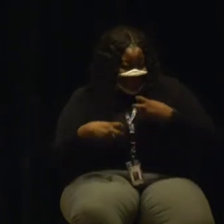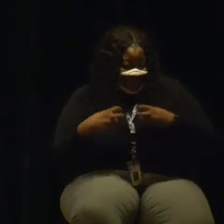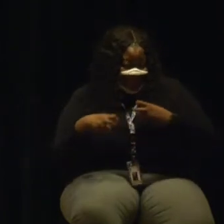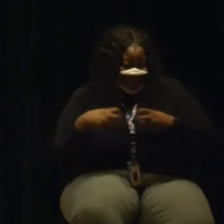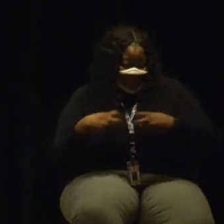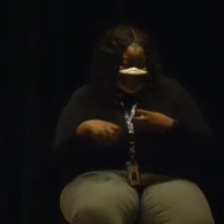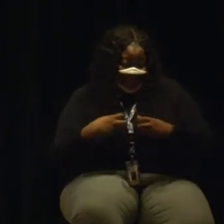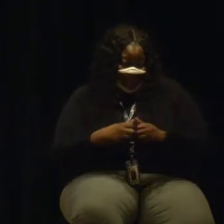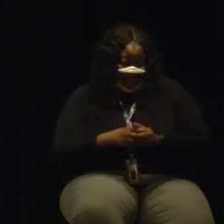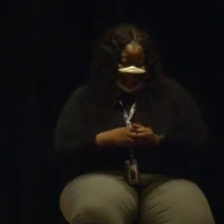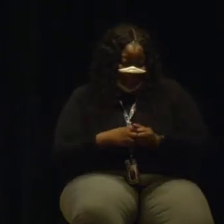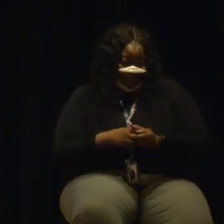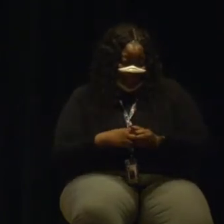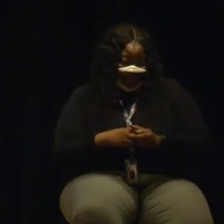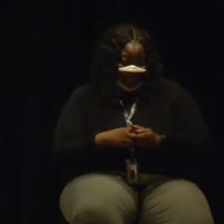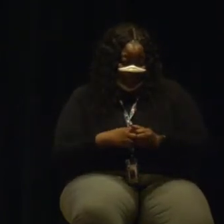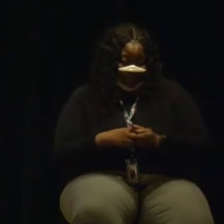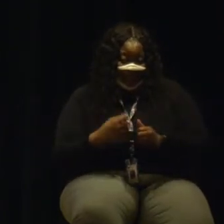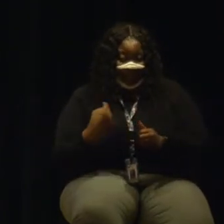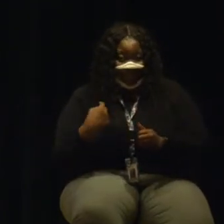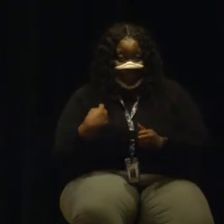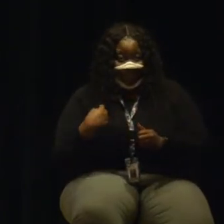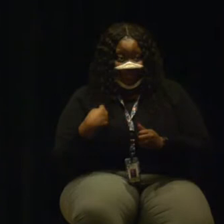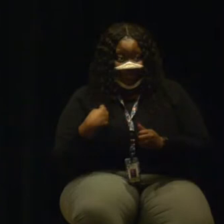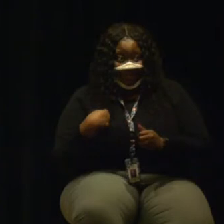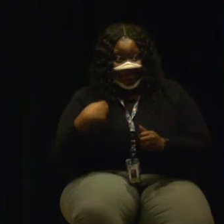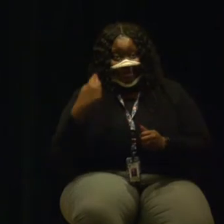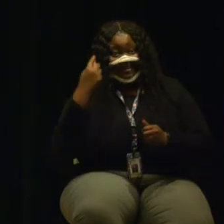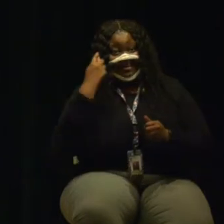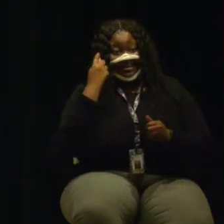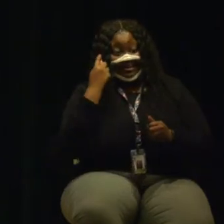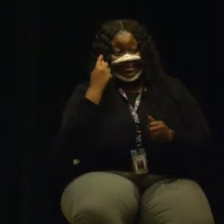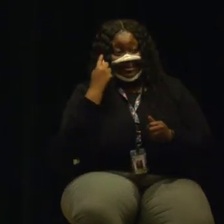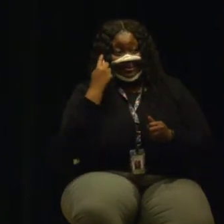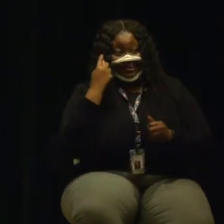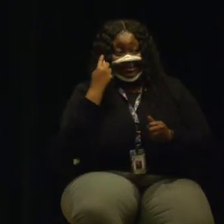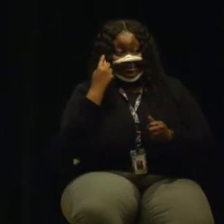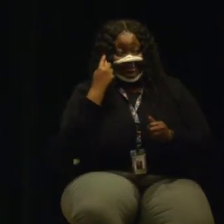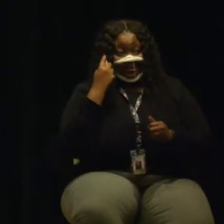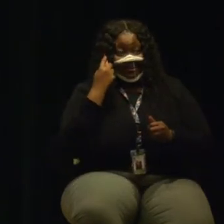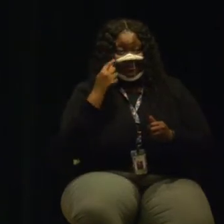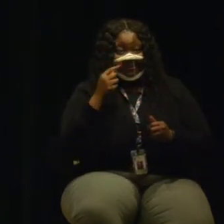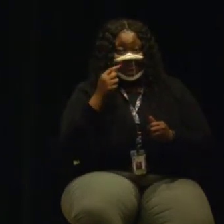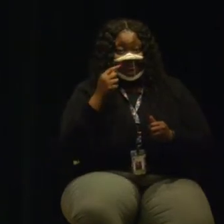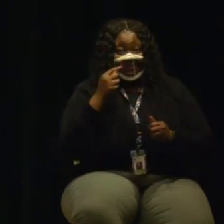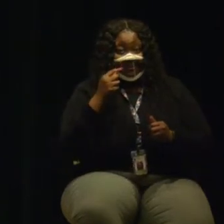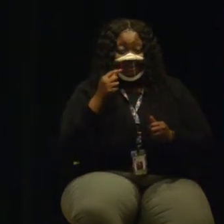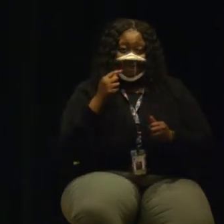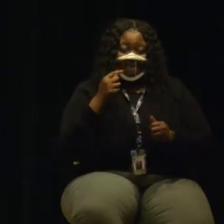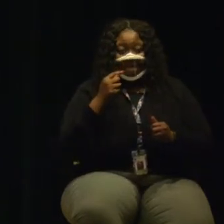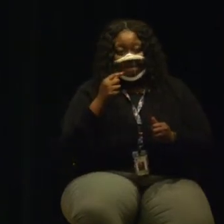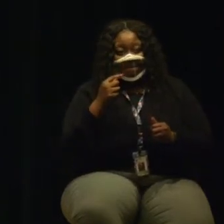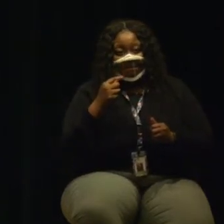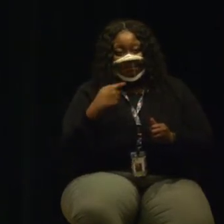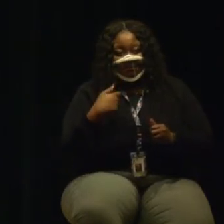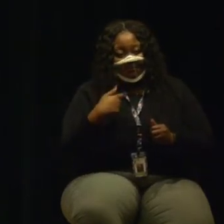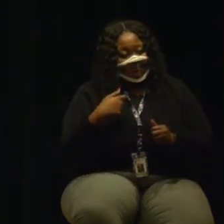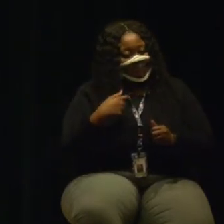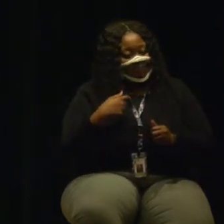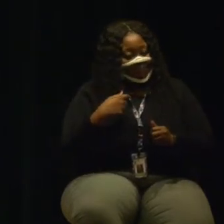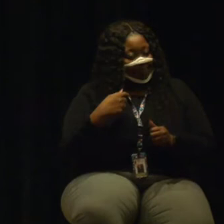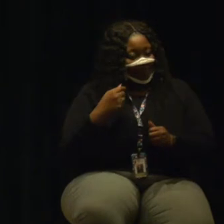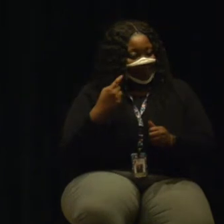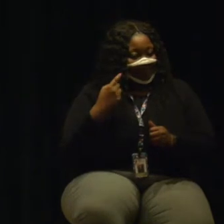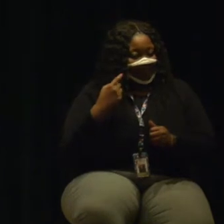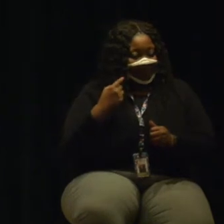know, I actually think it is a big, bold thing to write a persona poem from such a figure,